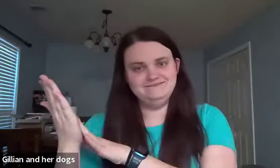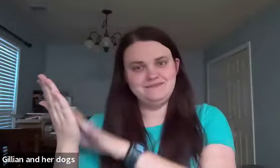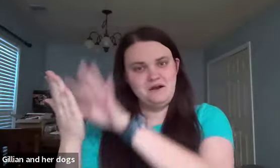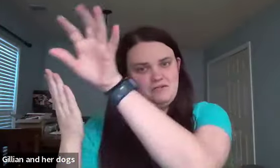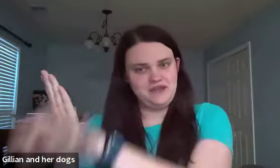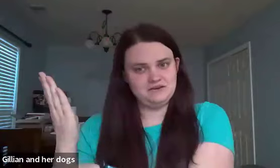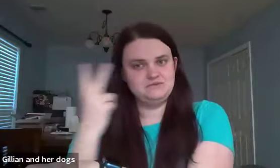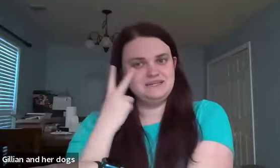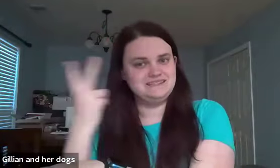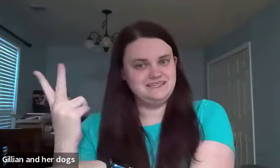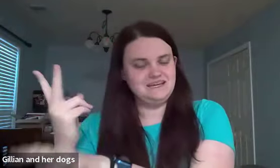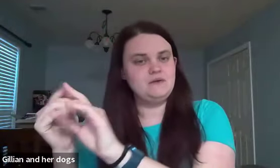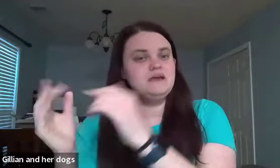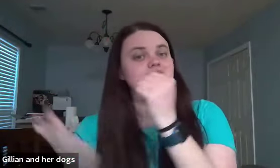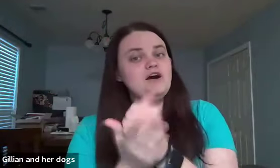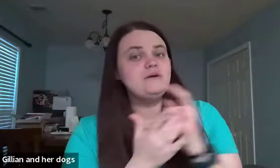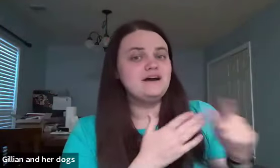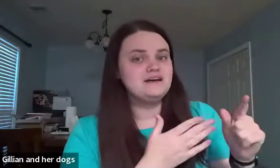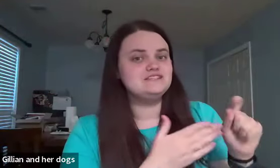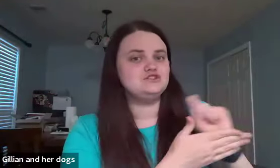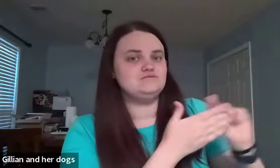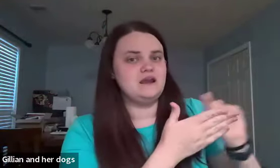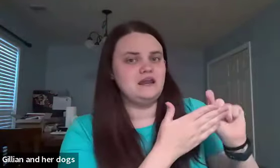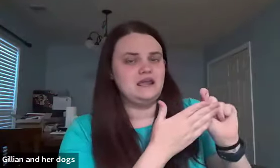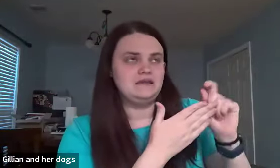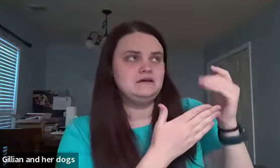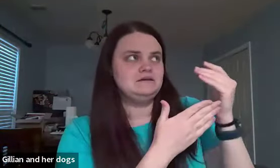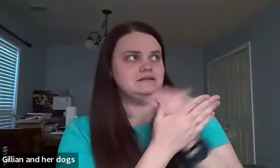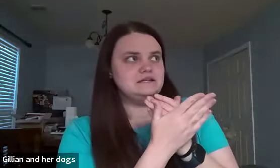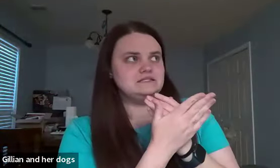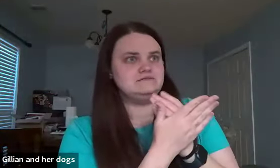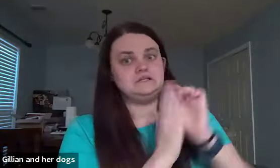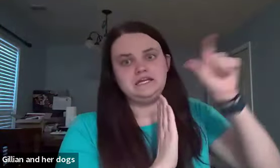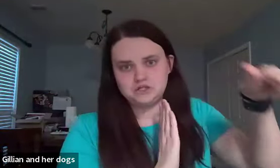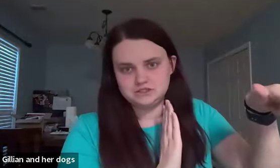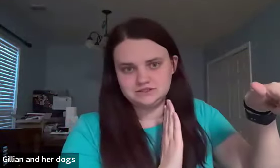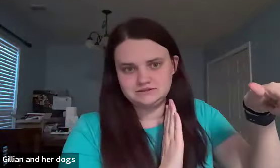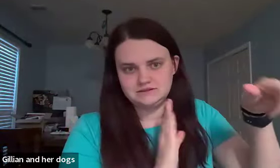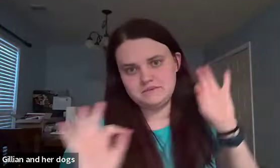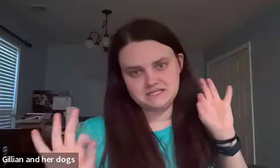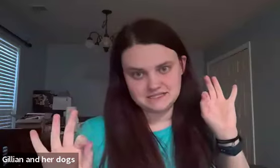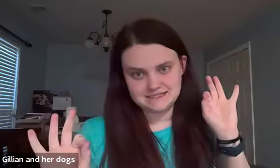documented there so we can see, and that way it'll help us to write a list for later, if that makes sense.